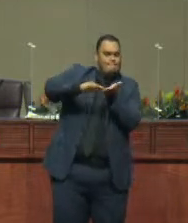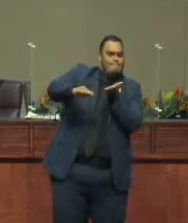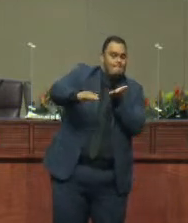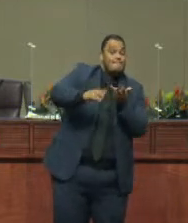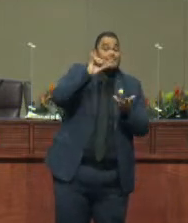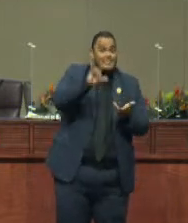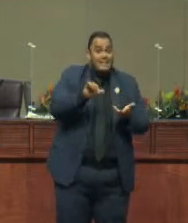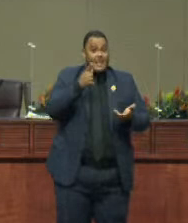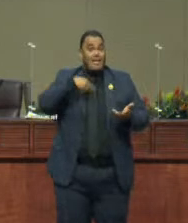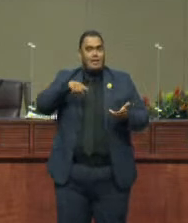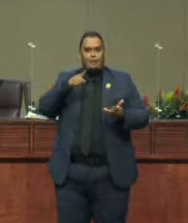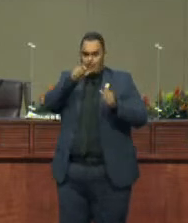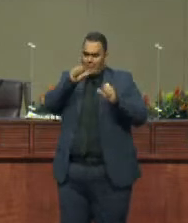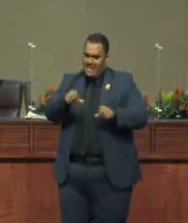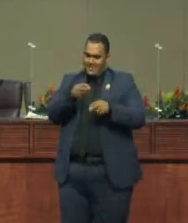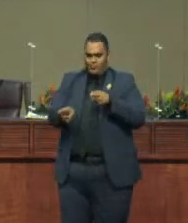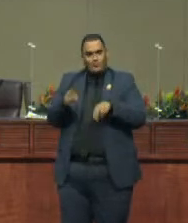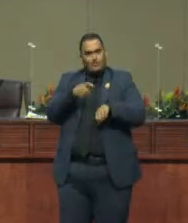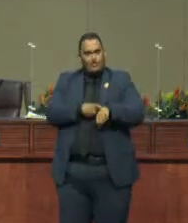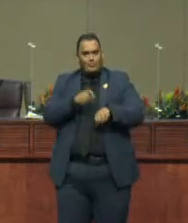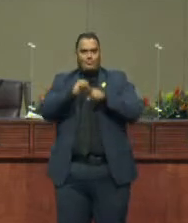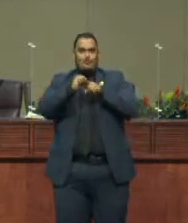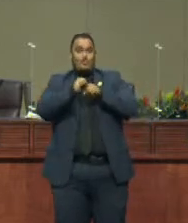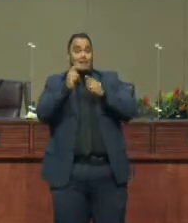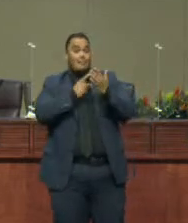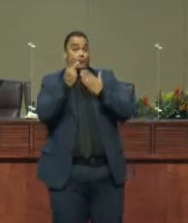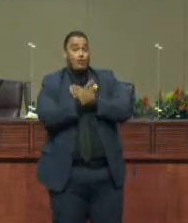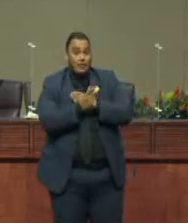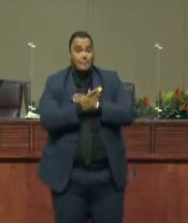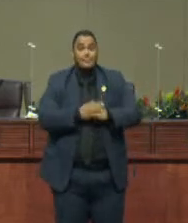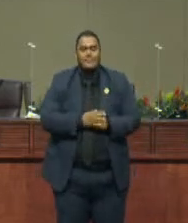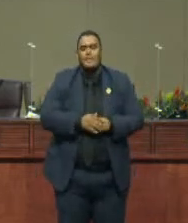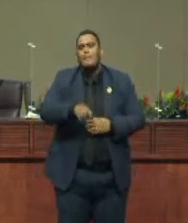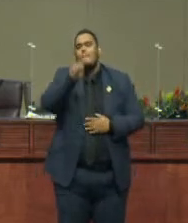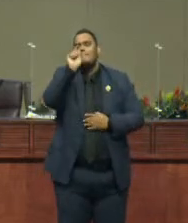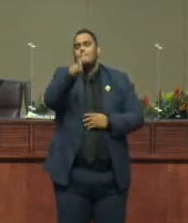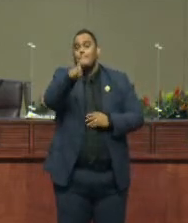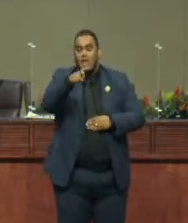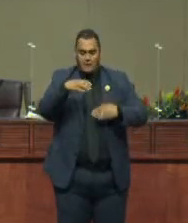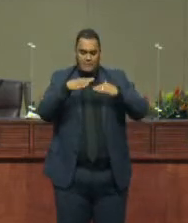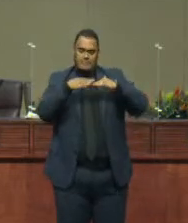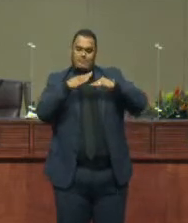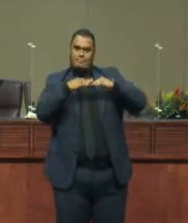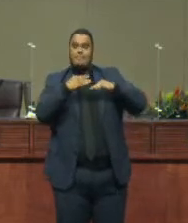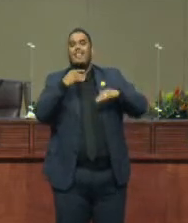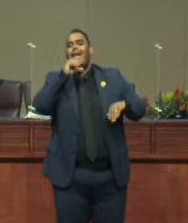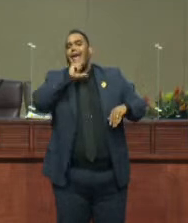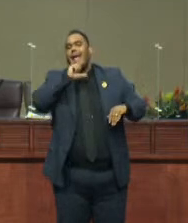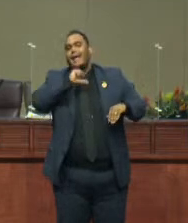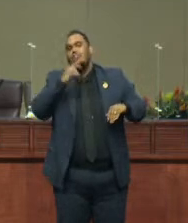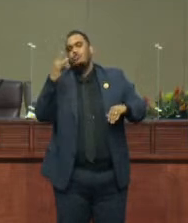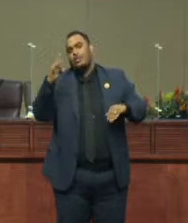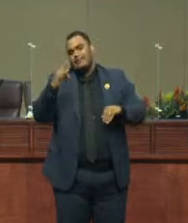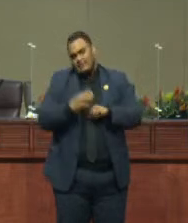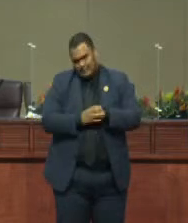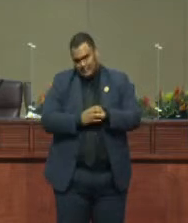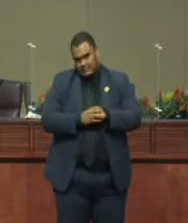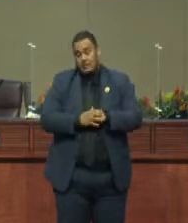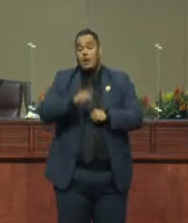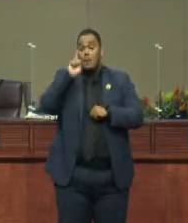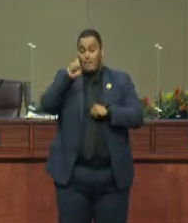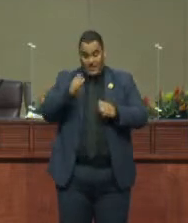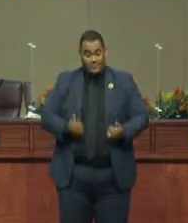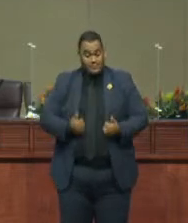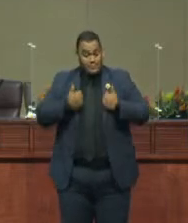short-term training programs. To qualify, you must be at least 18 years old, a resident of Orange